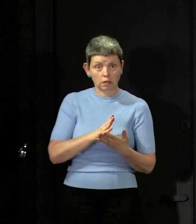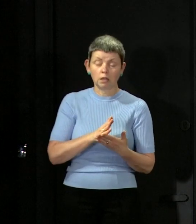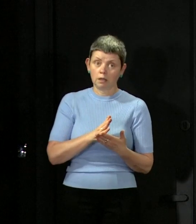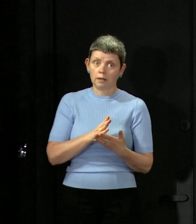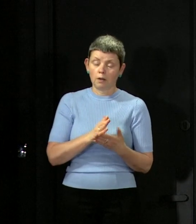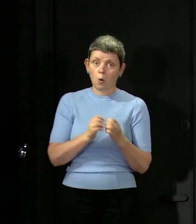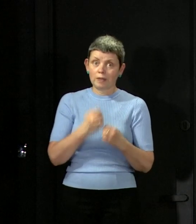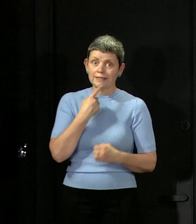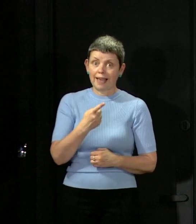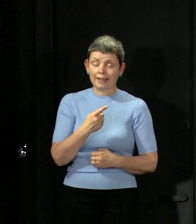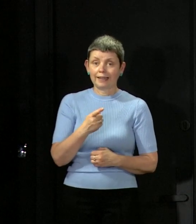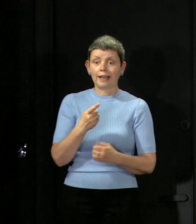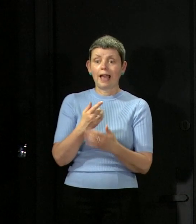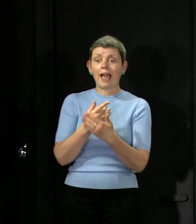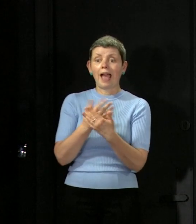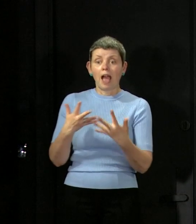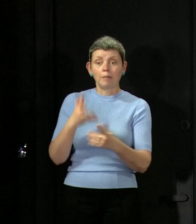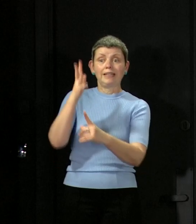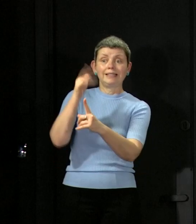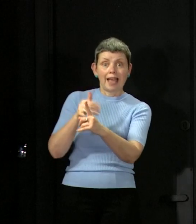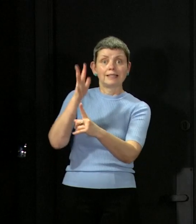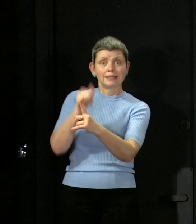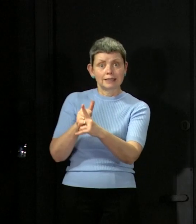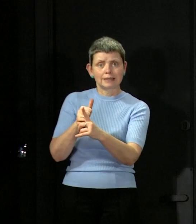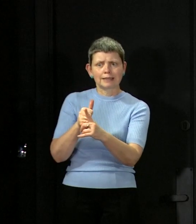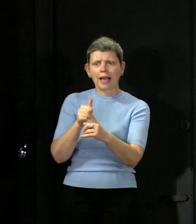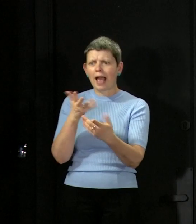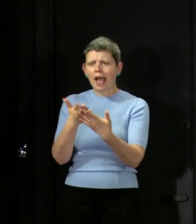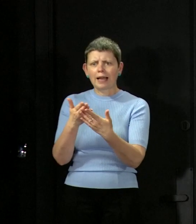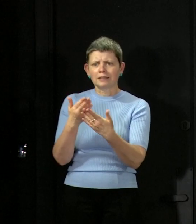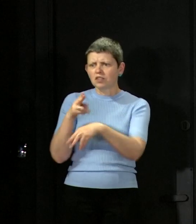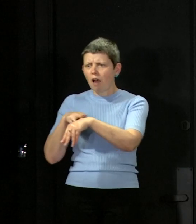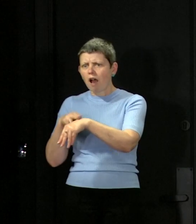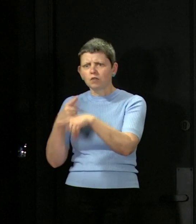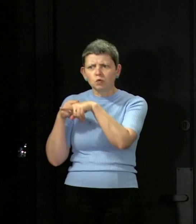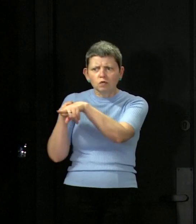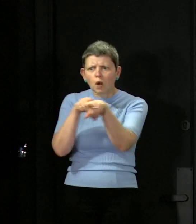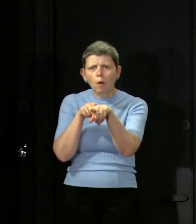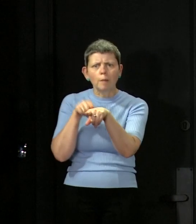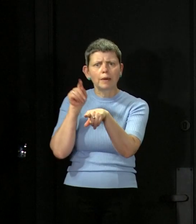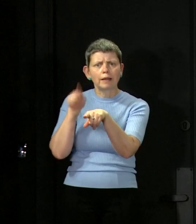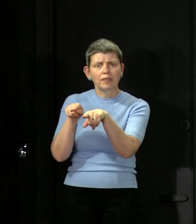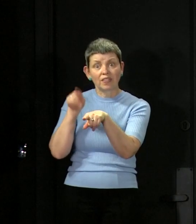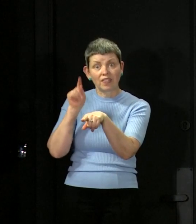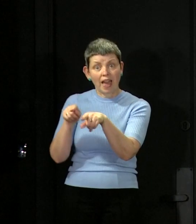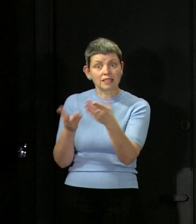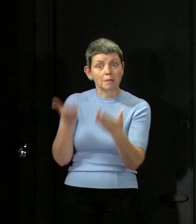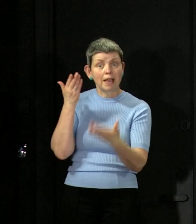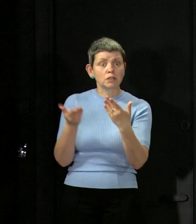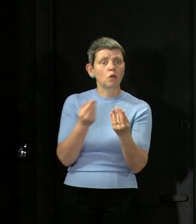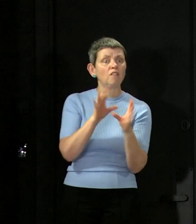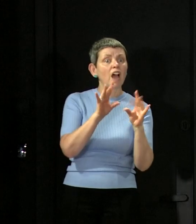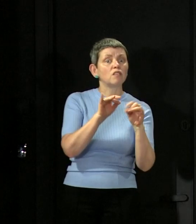repeating. The number of tests you need for Test and Protect and the number of contact tracers is dependent on the prevalence of the